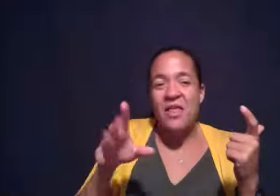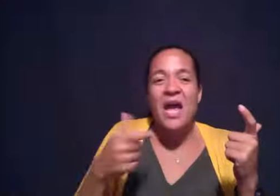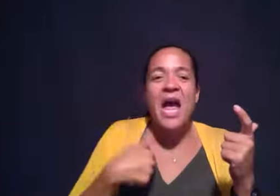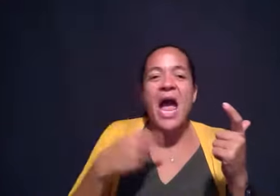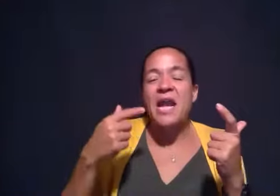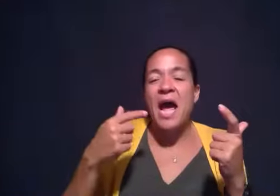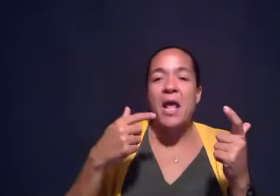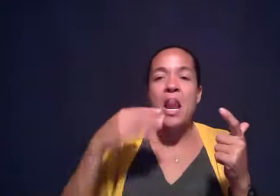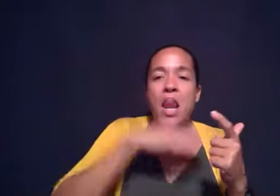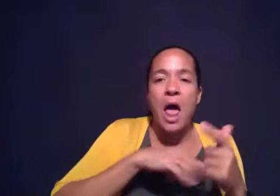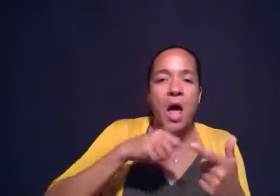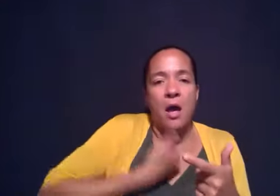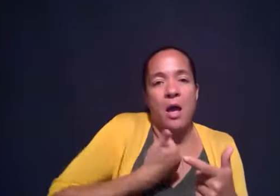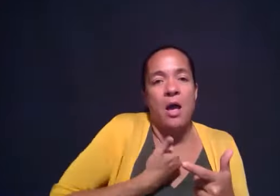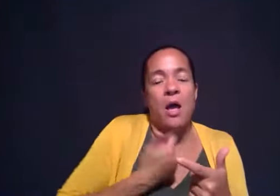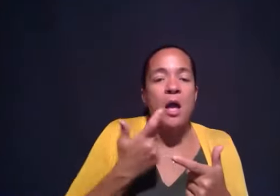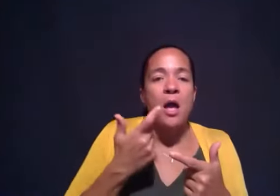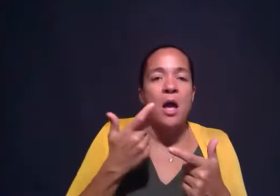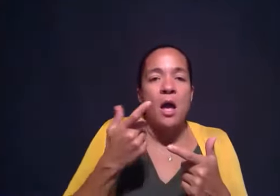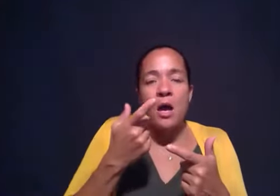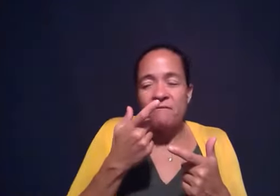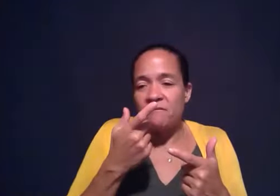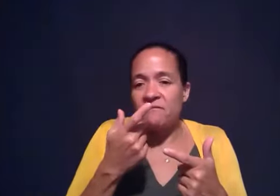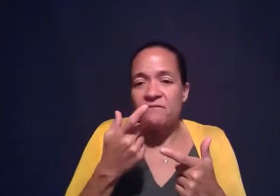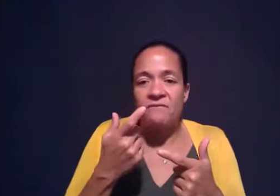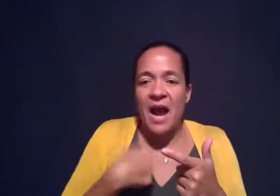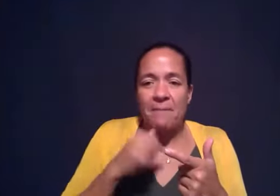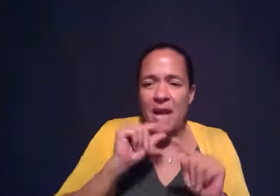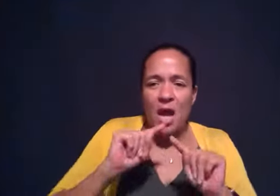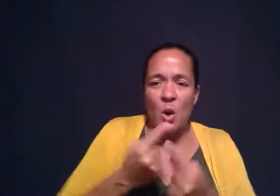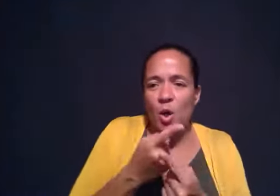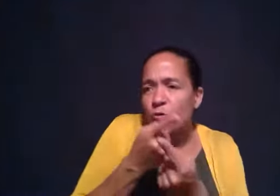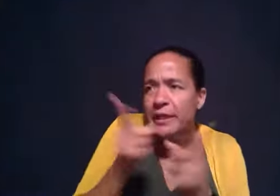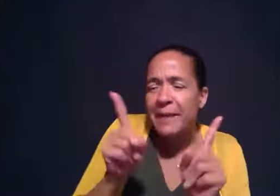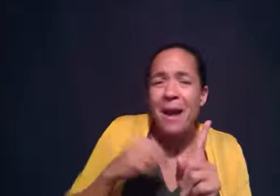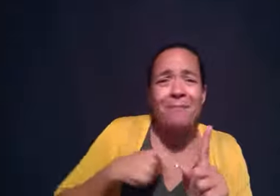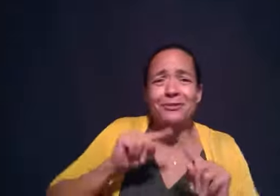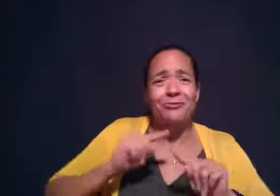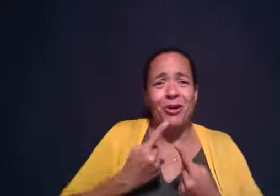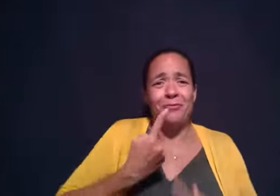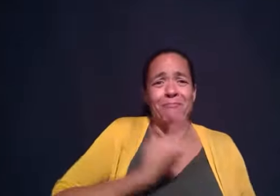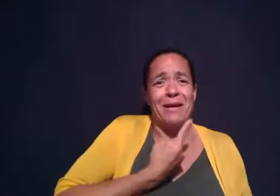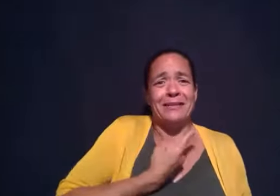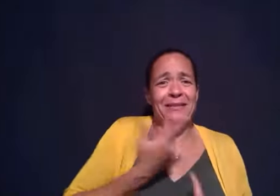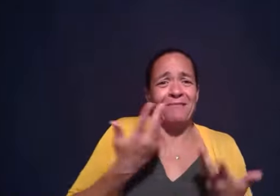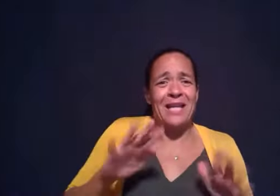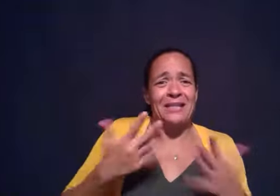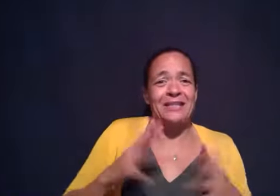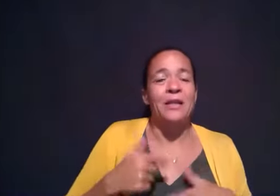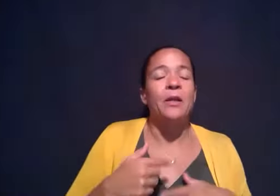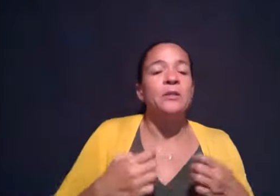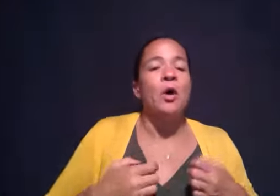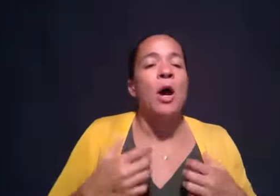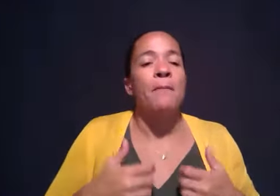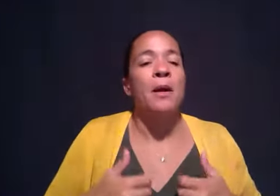And gradually things are still getting worse. I'm living in East Plano, and I'm drinking 3 towns away because that's